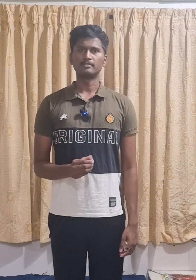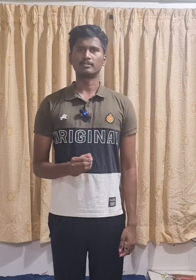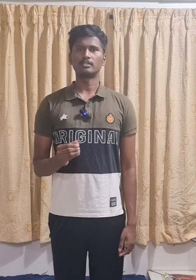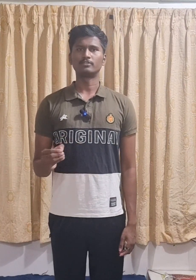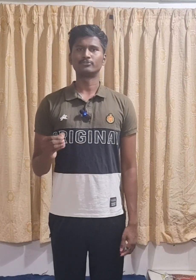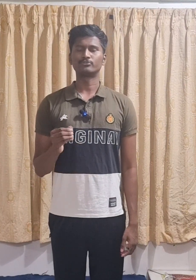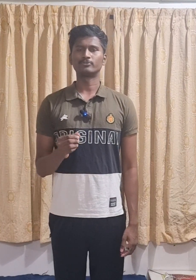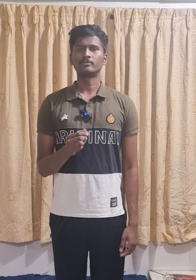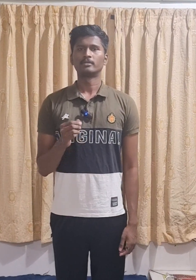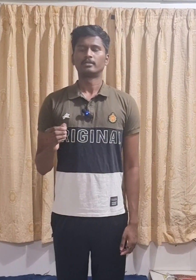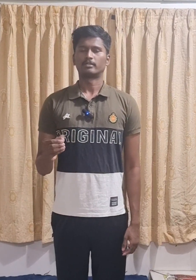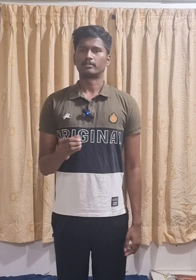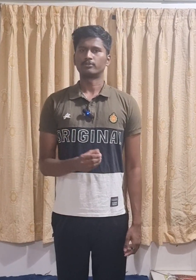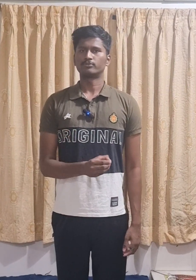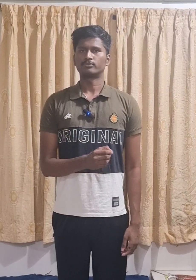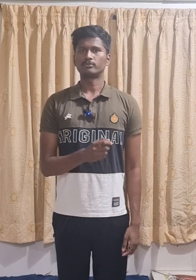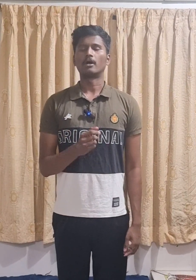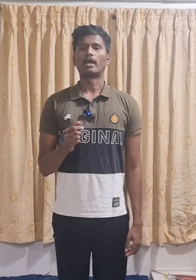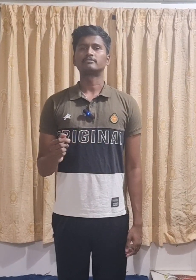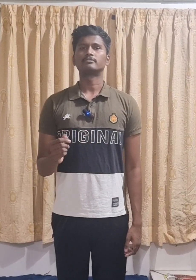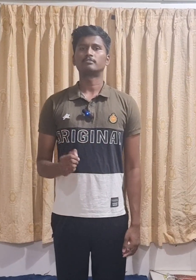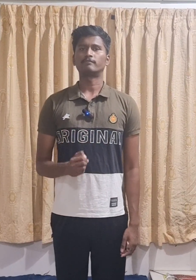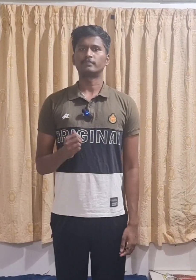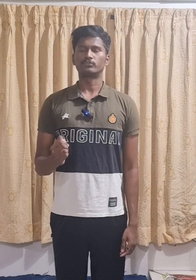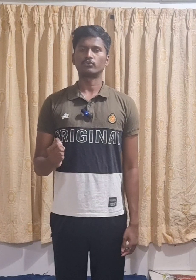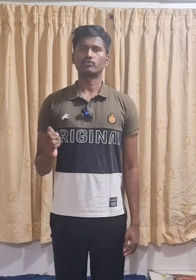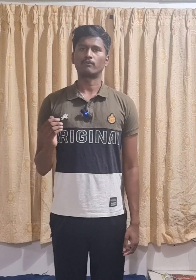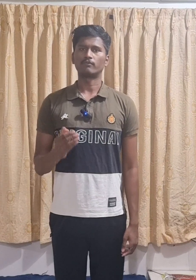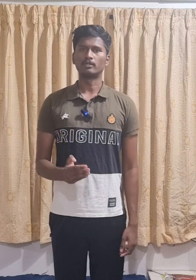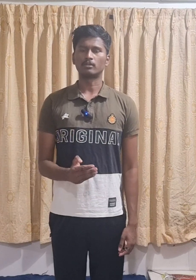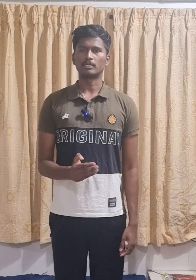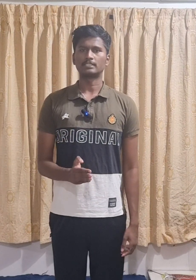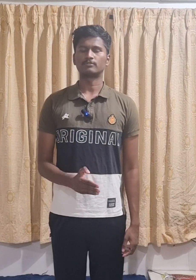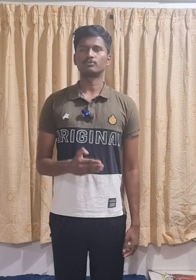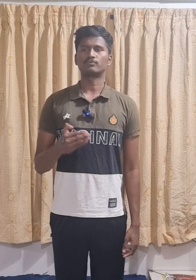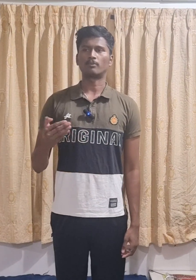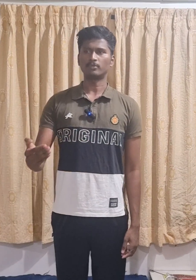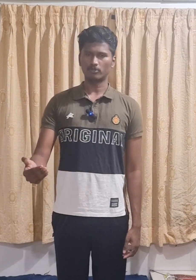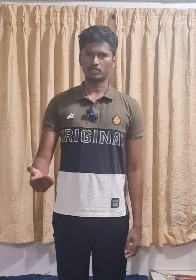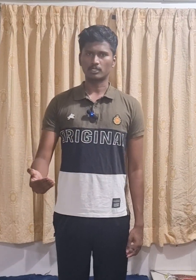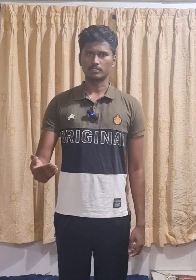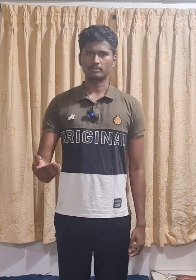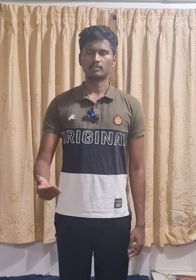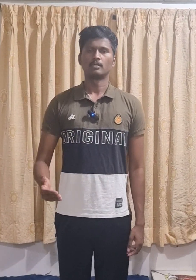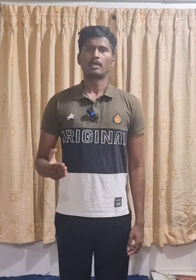basically used to access the features of one class to from the other class,